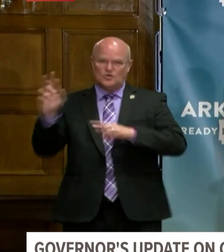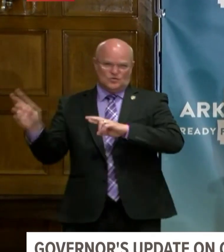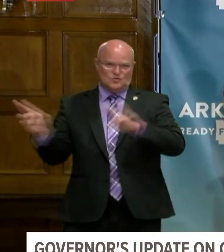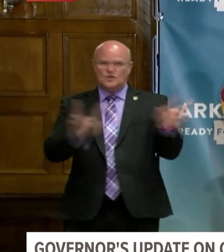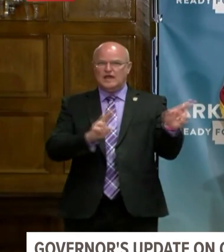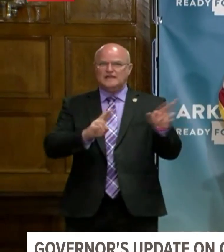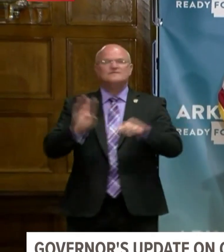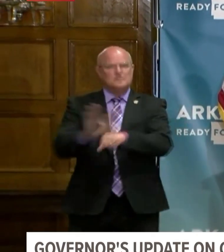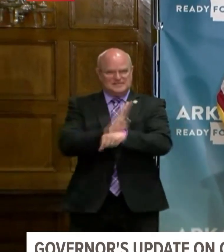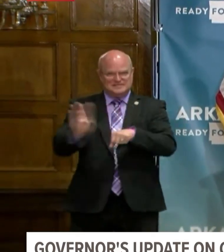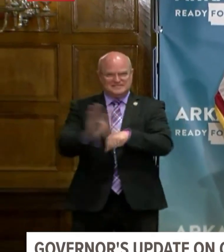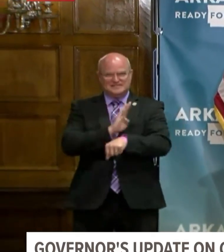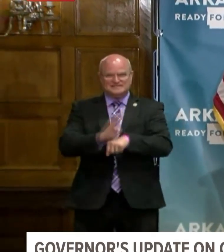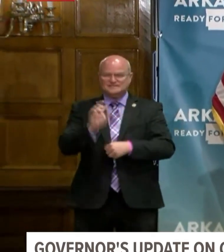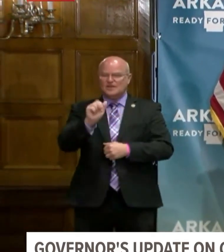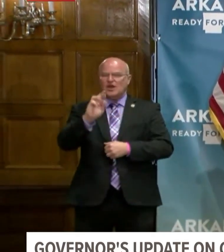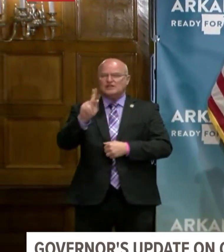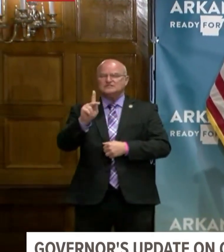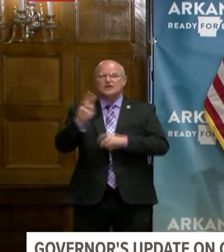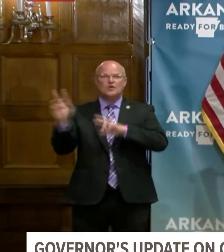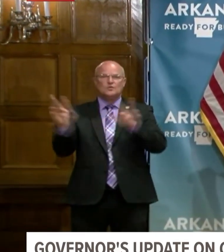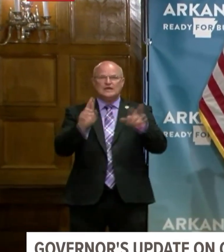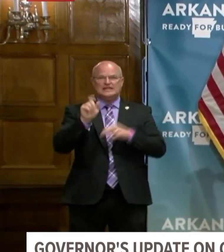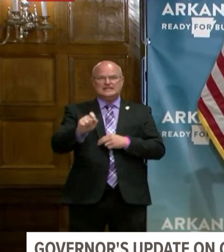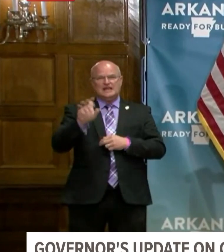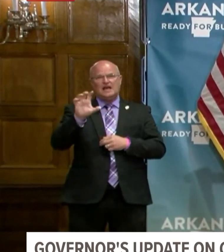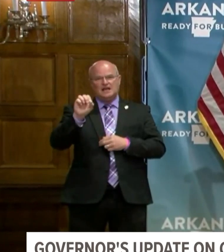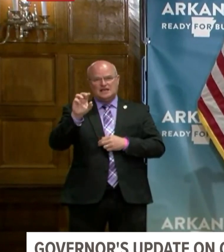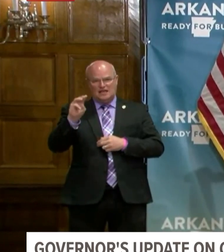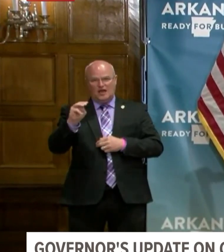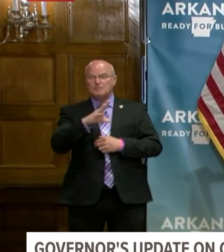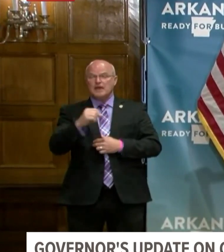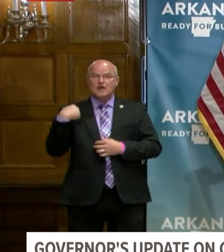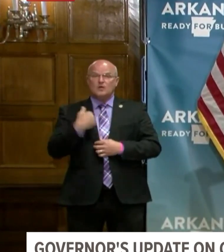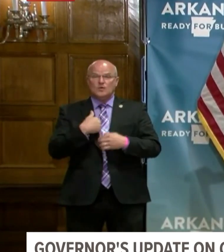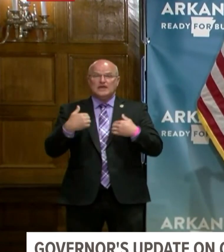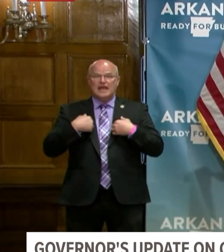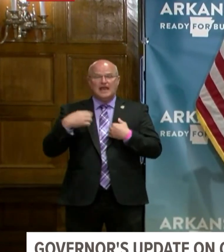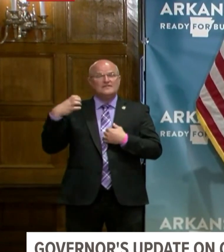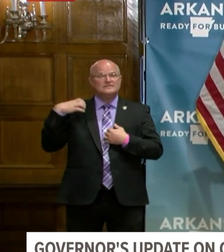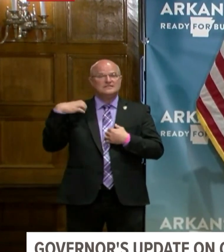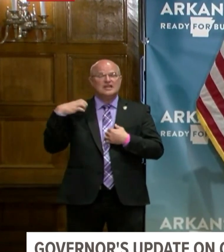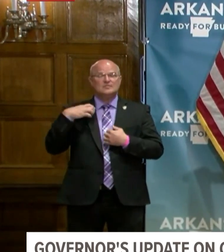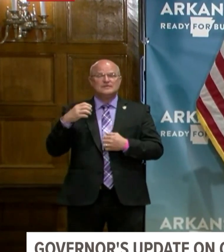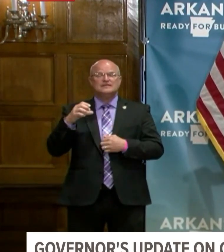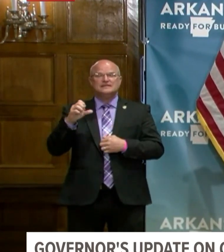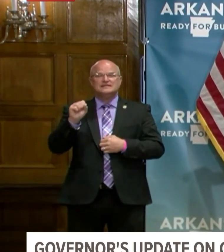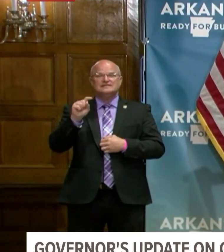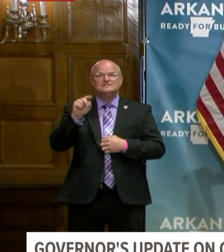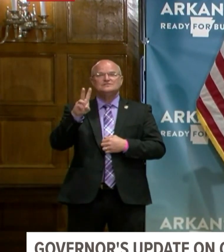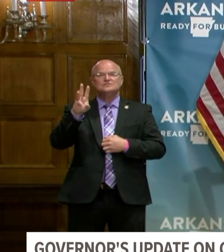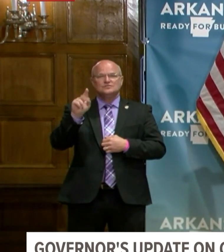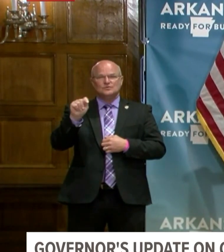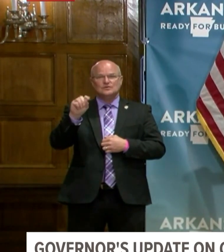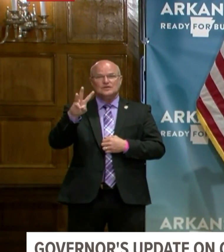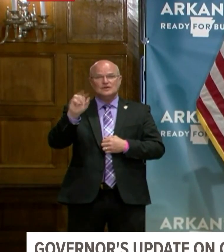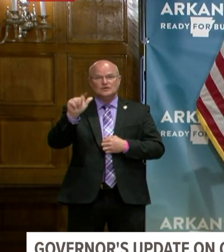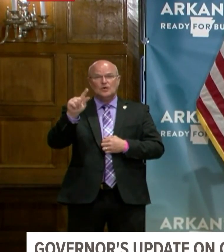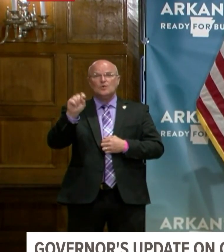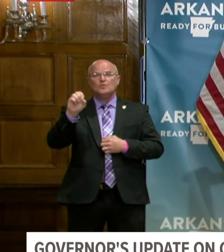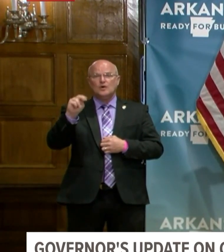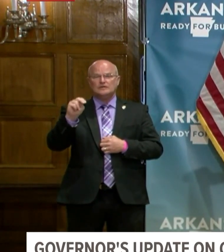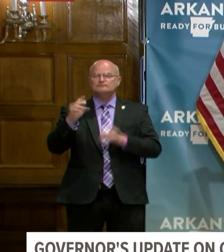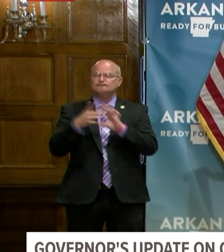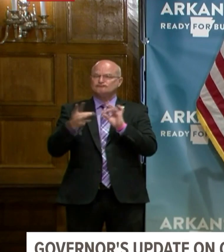Ready for Business, arkansasready.com. And we have Chairman Stuart Walton that's going to elaborate on that